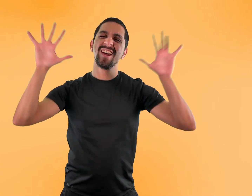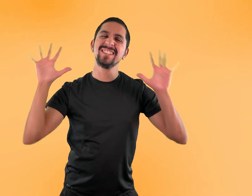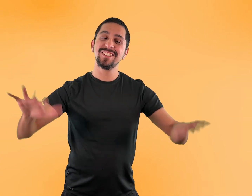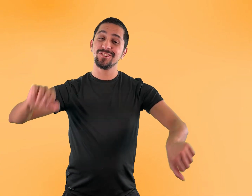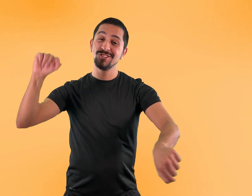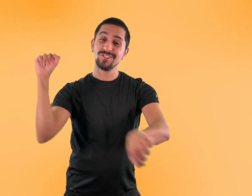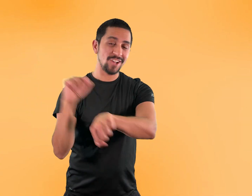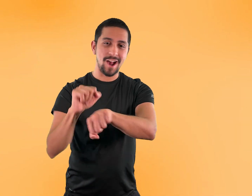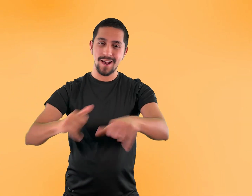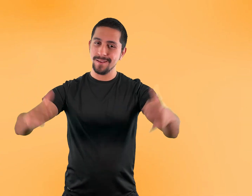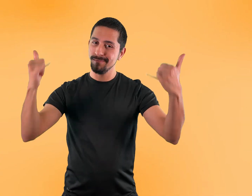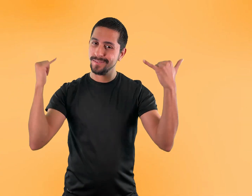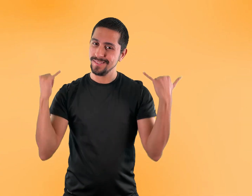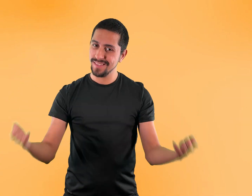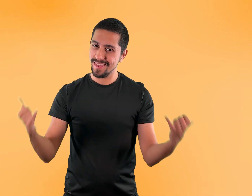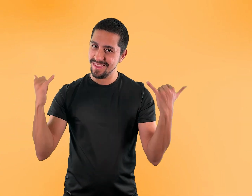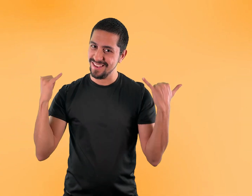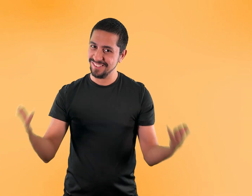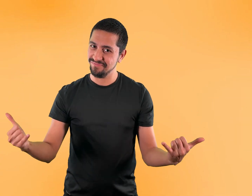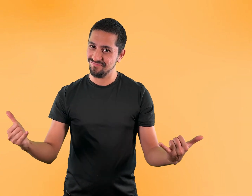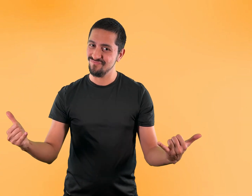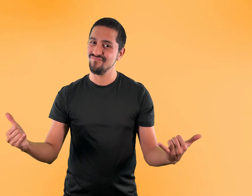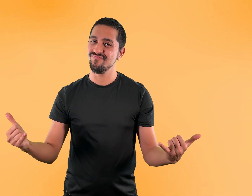Great job today!